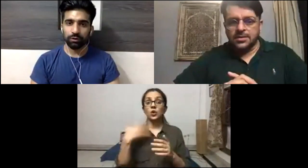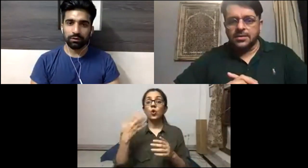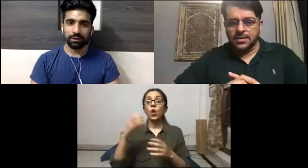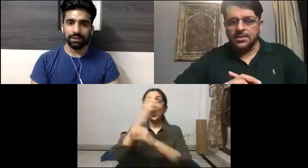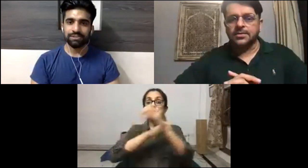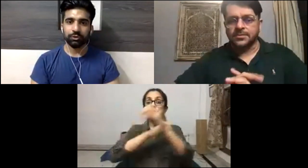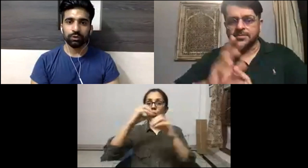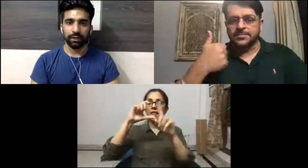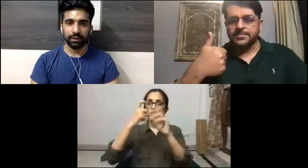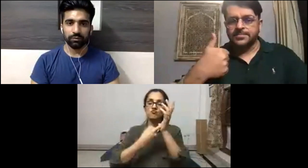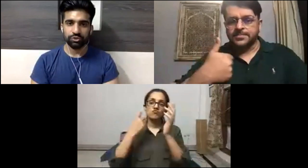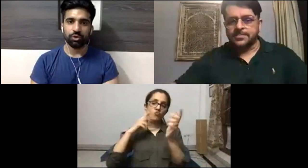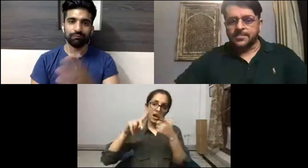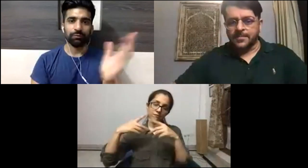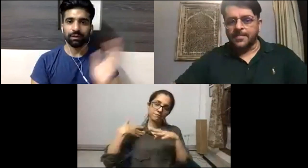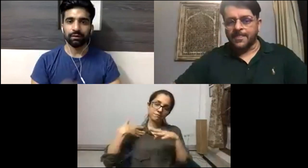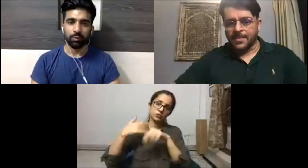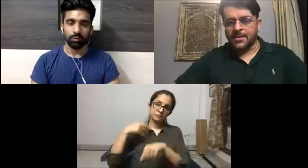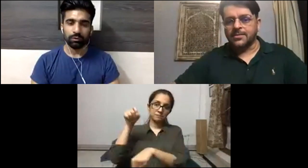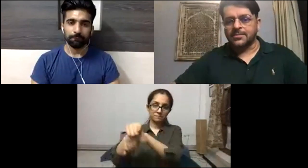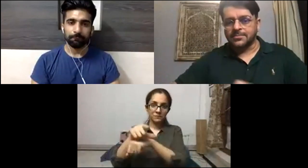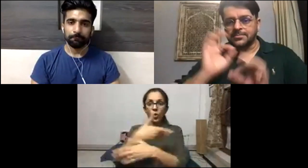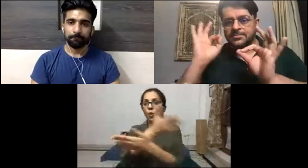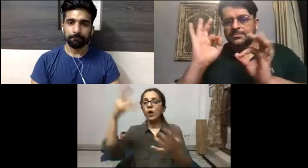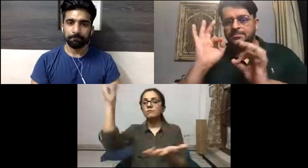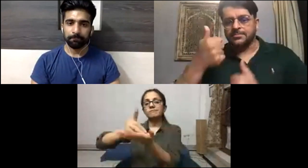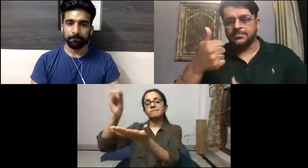folder and I'll share you the link, which everyone can download. Okay?